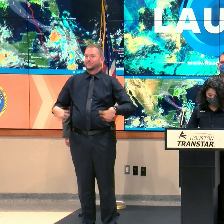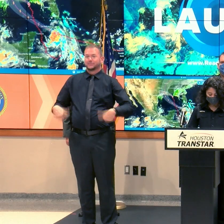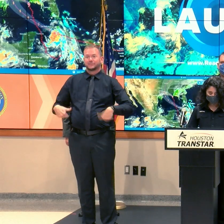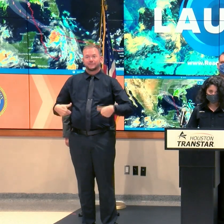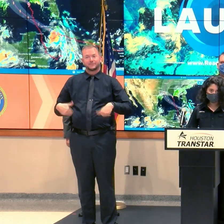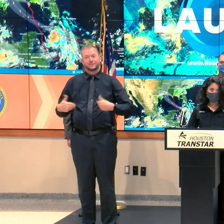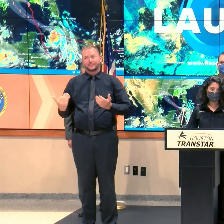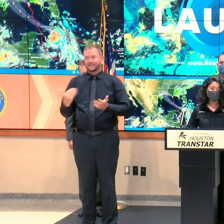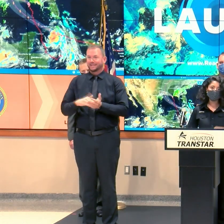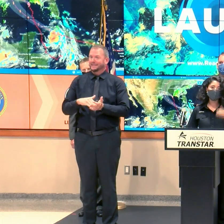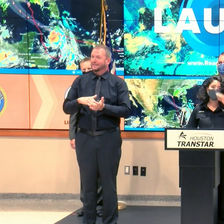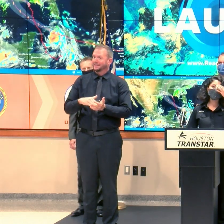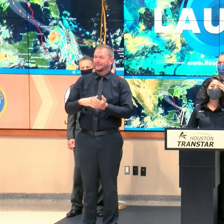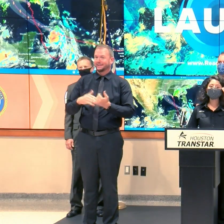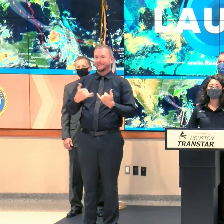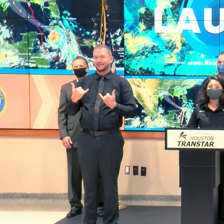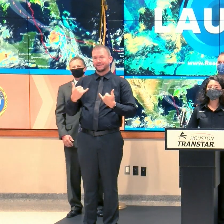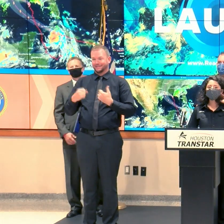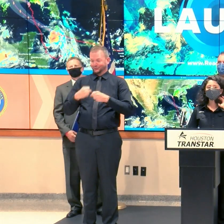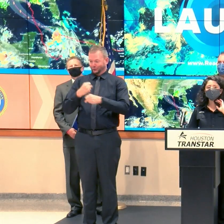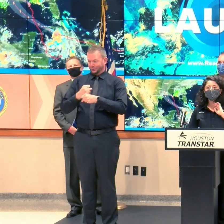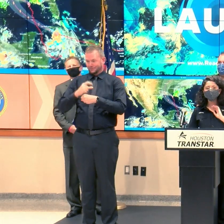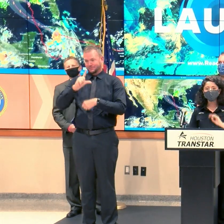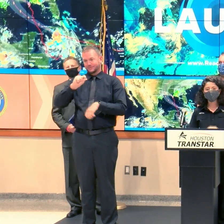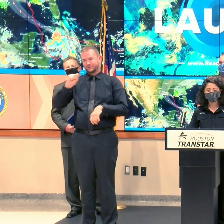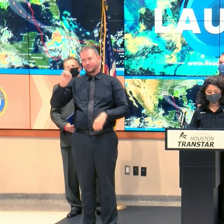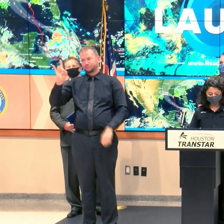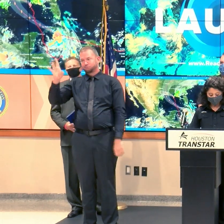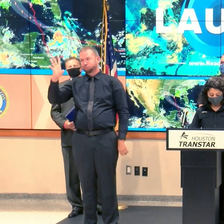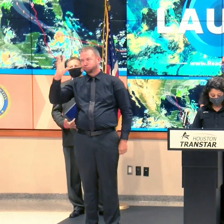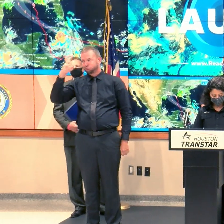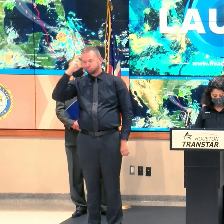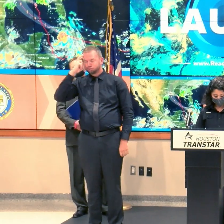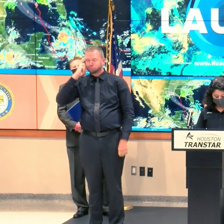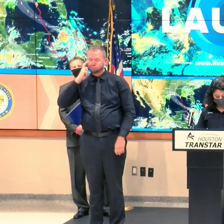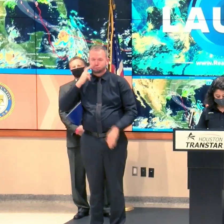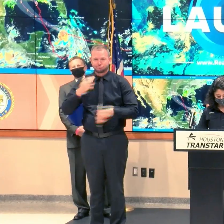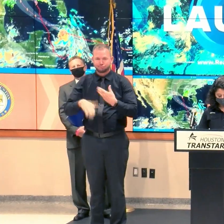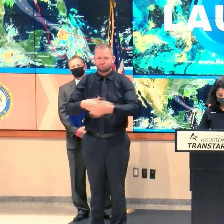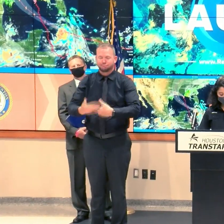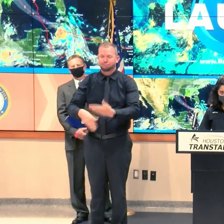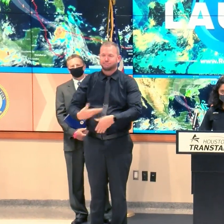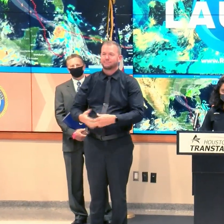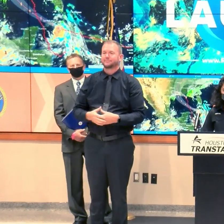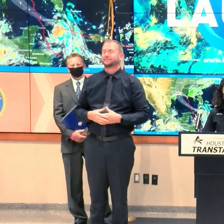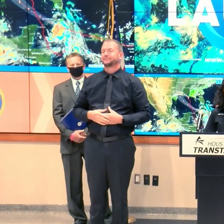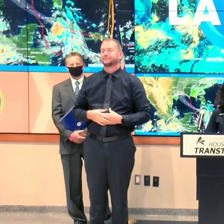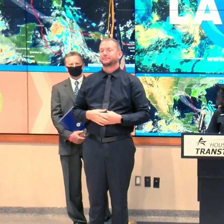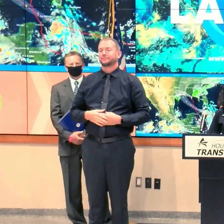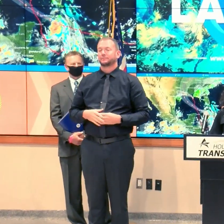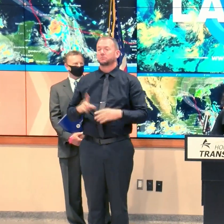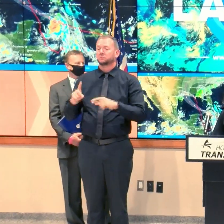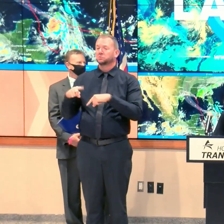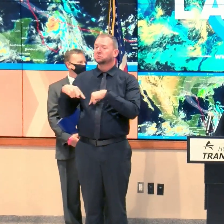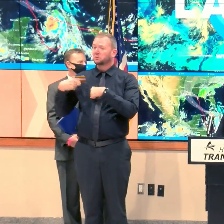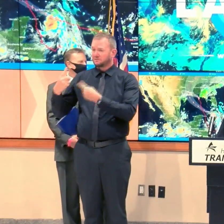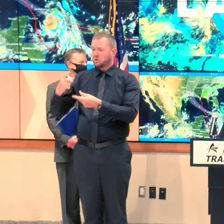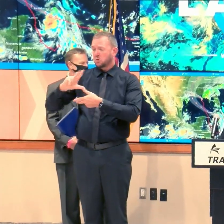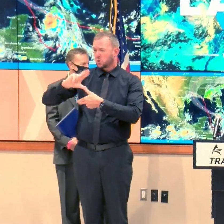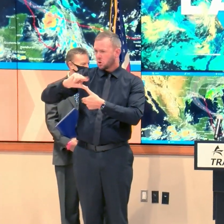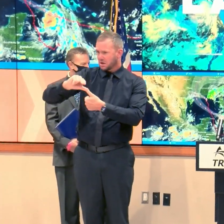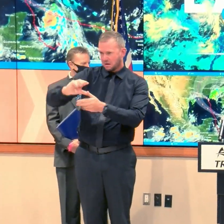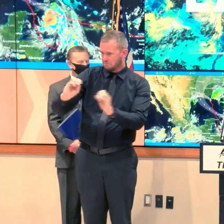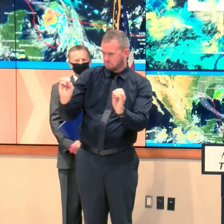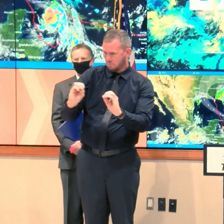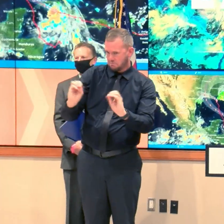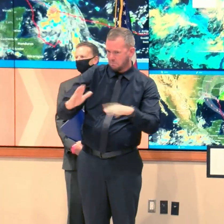year for us, but so far we've escaped extreme weather from hurricane season. Of course, now in the third